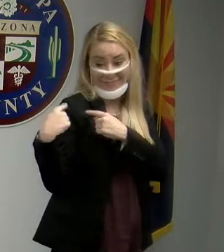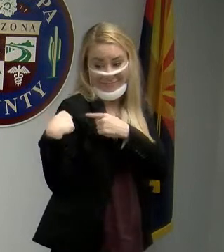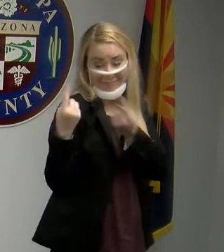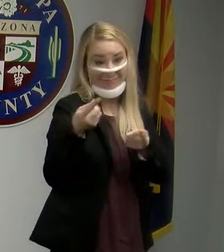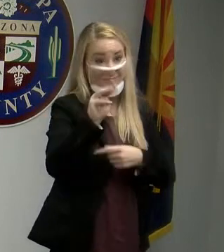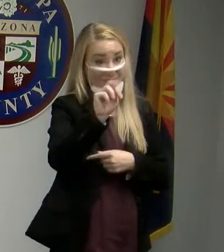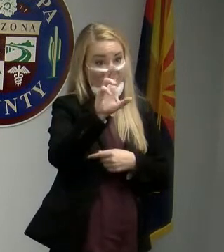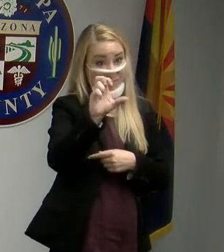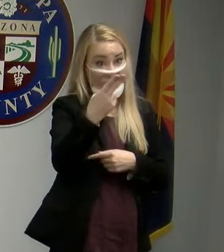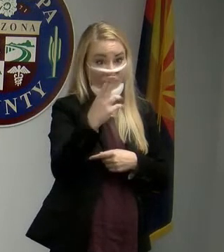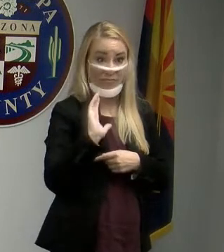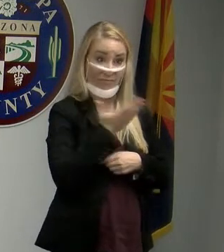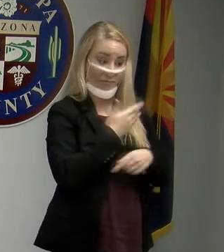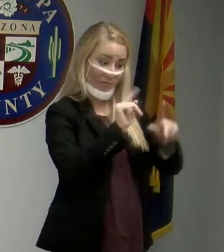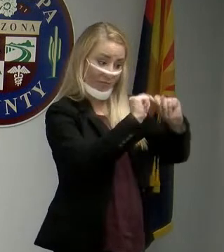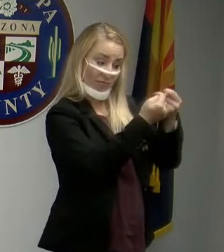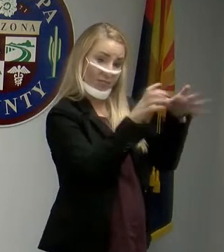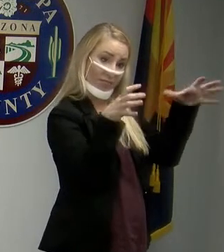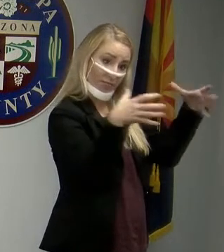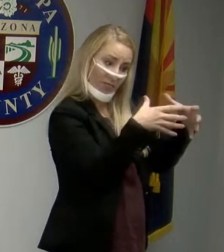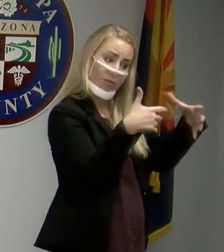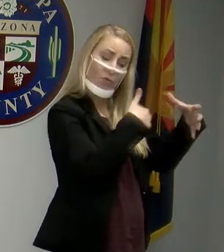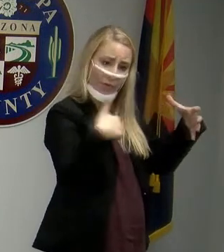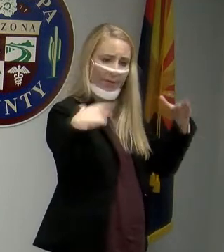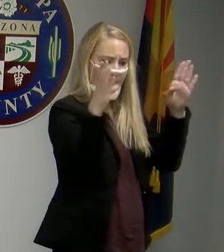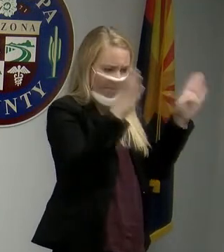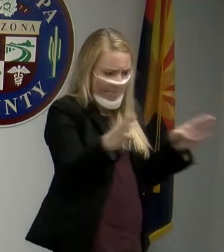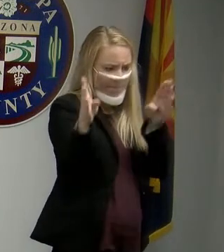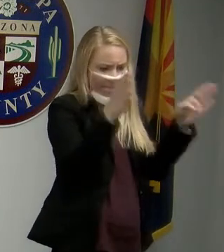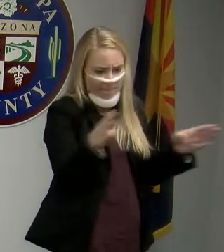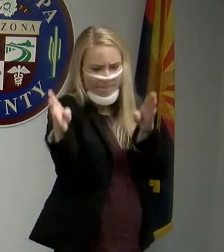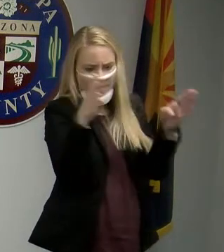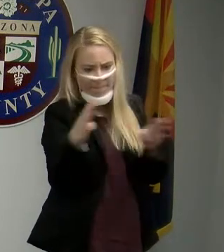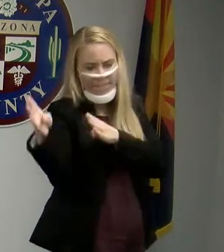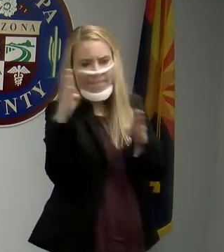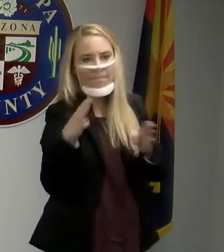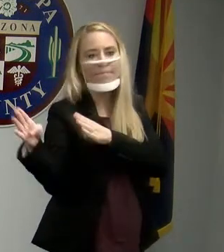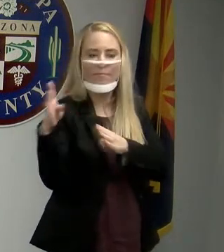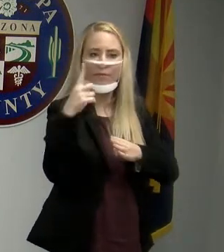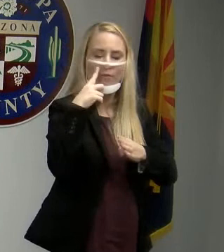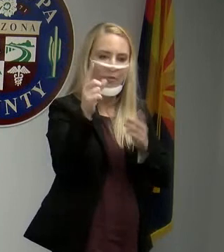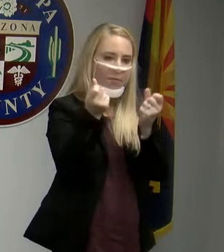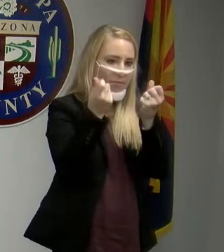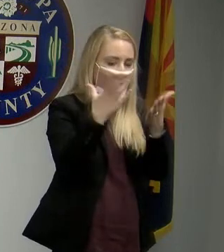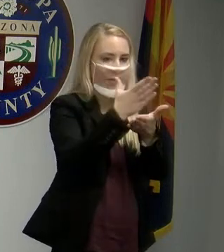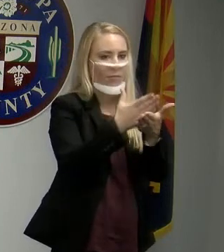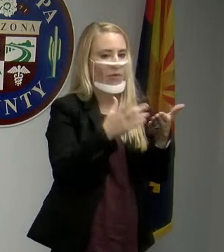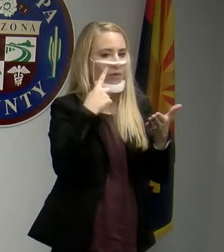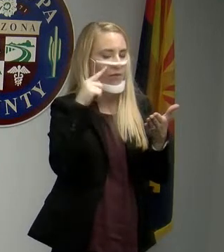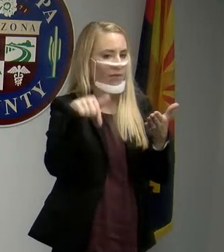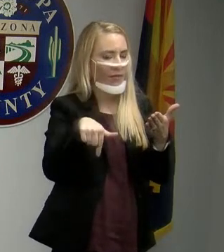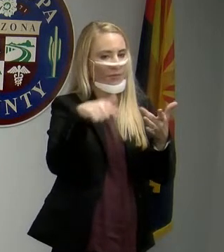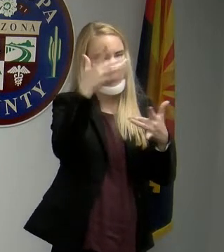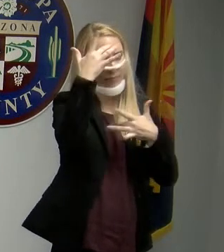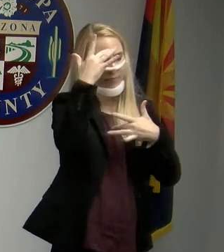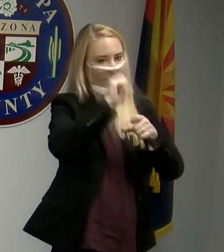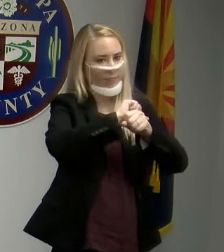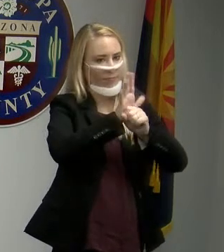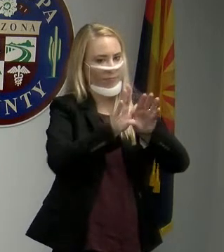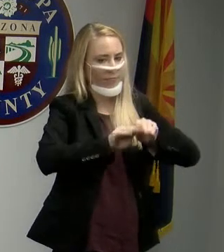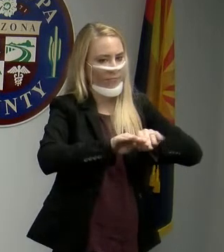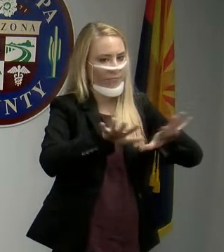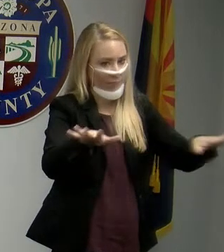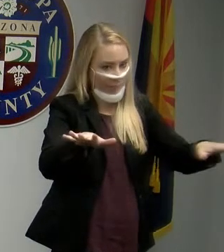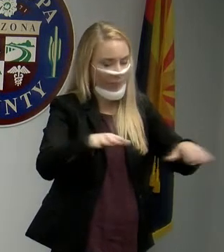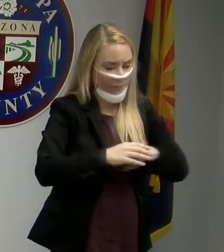Unified Command has been proactively planning for multiple facets of this pandemic, including supporting the provision of care